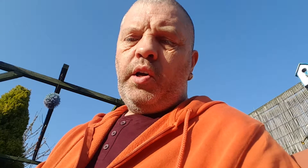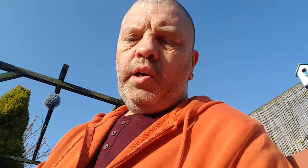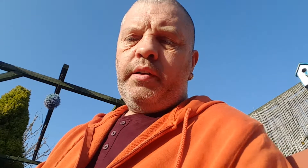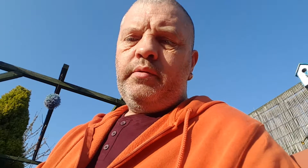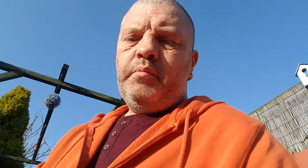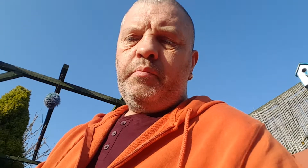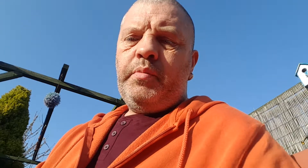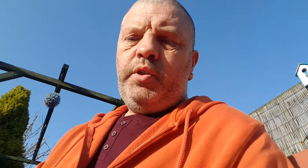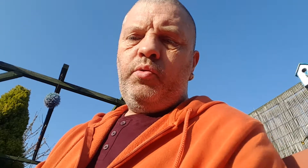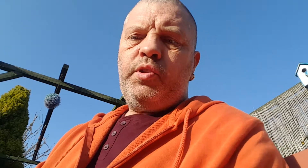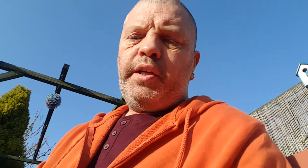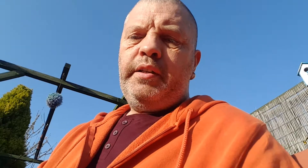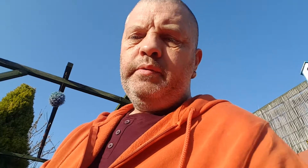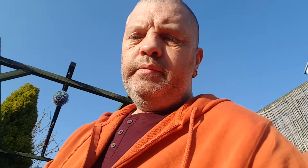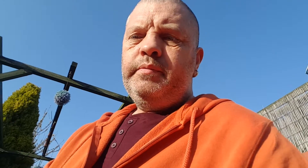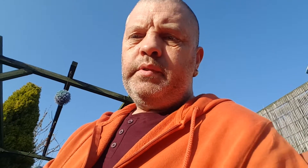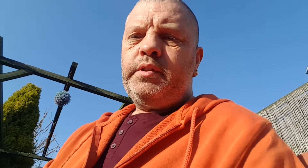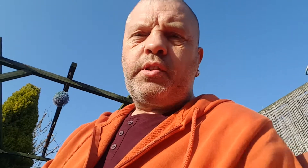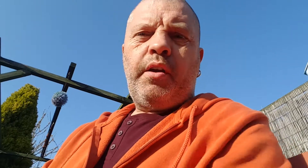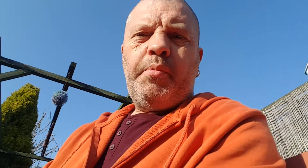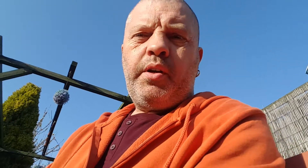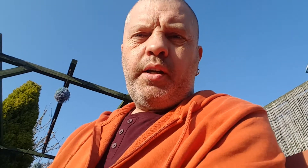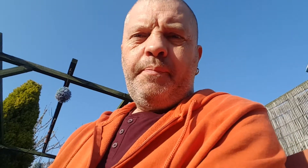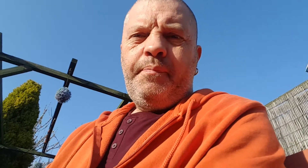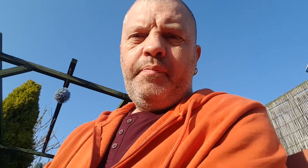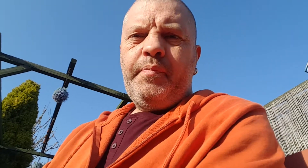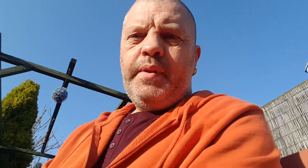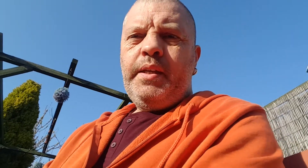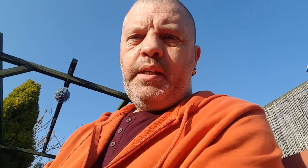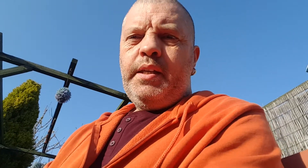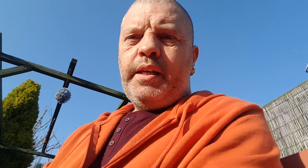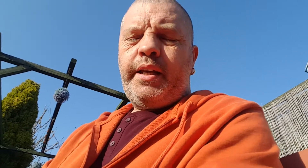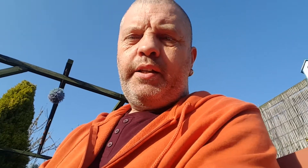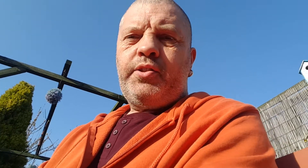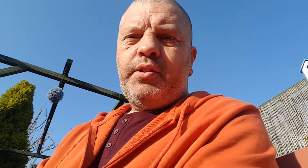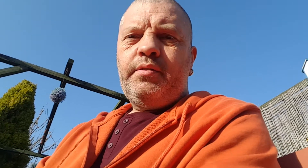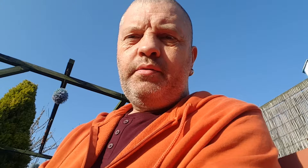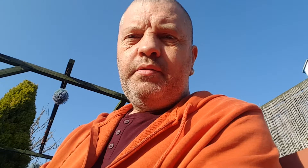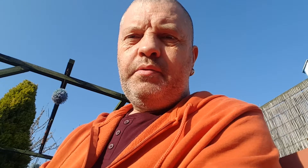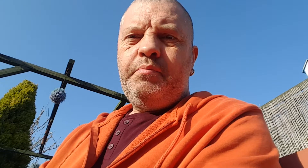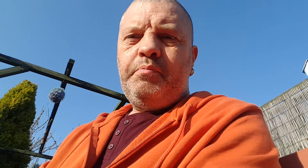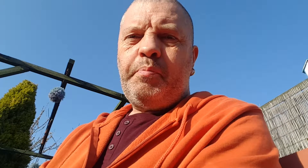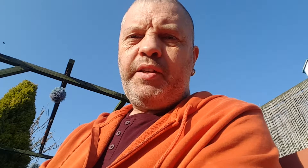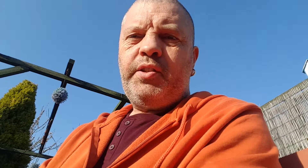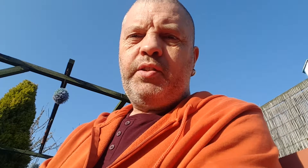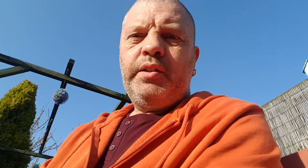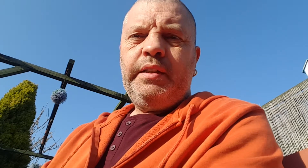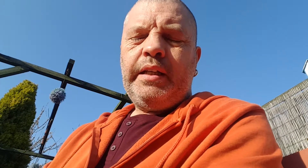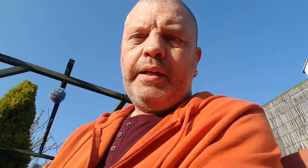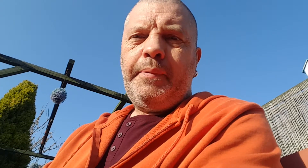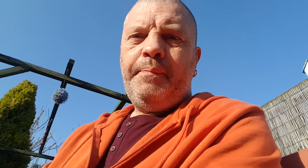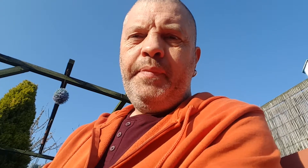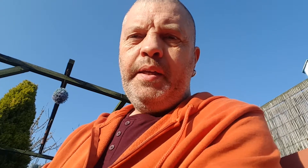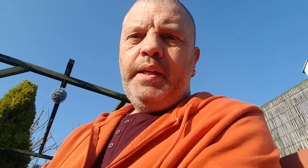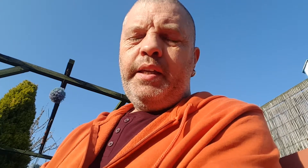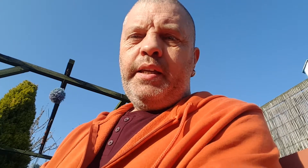were using Steinberger headless basses.